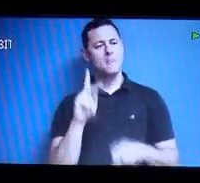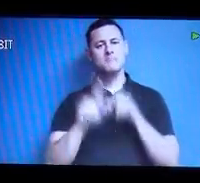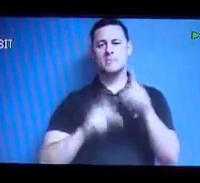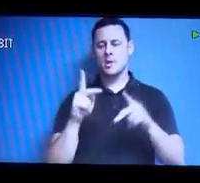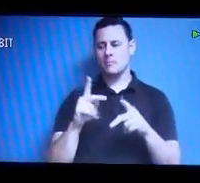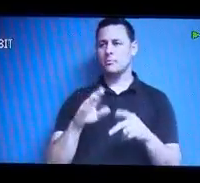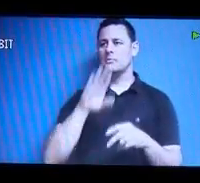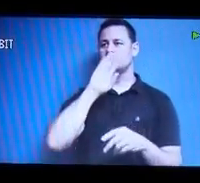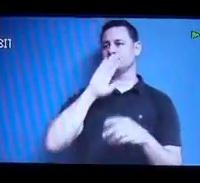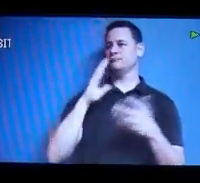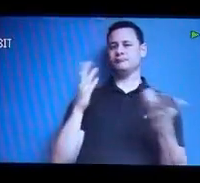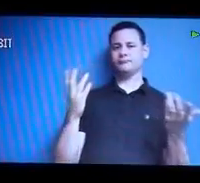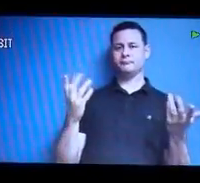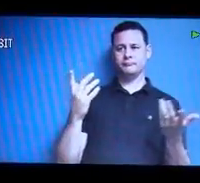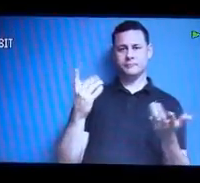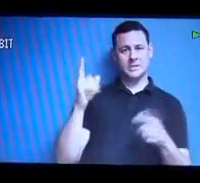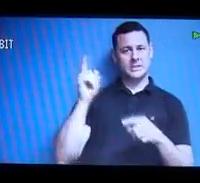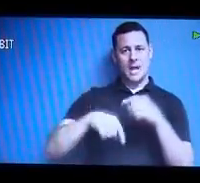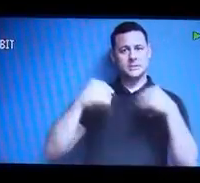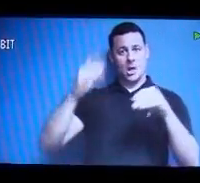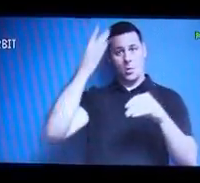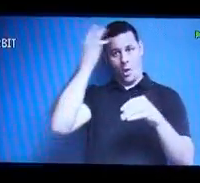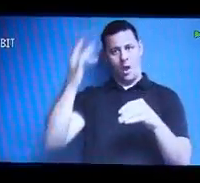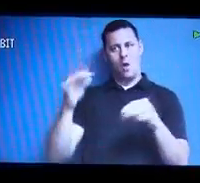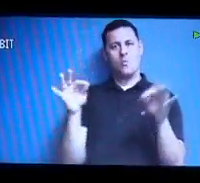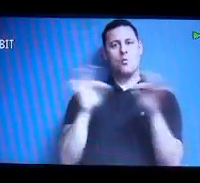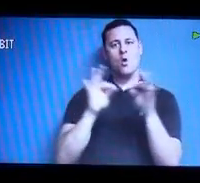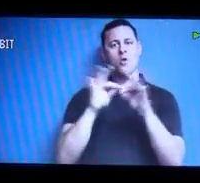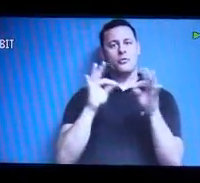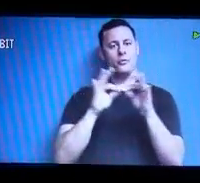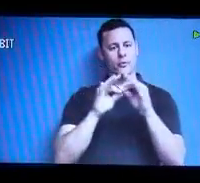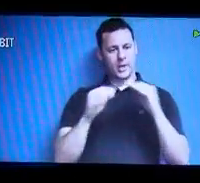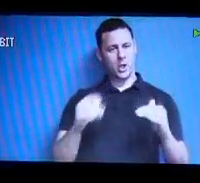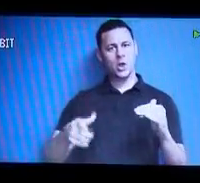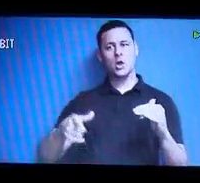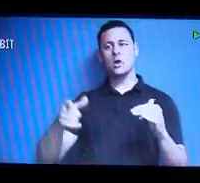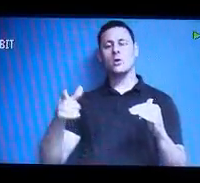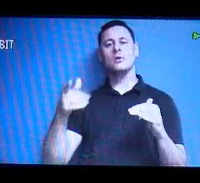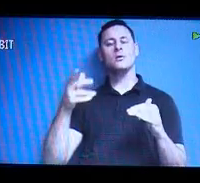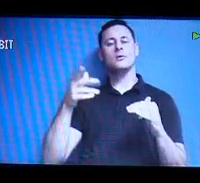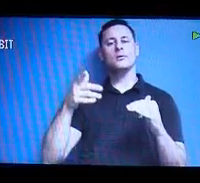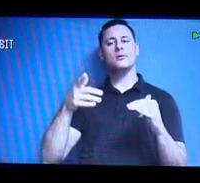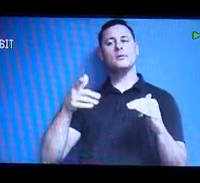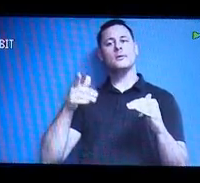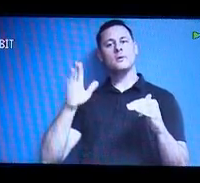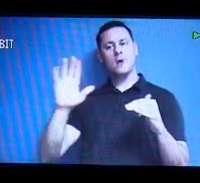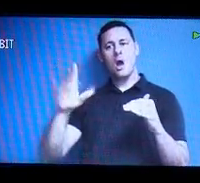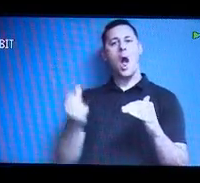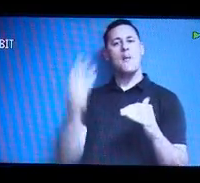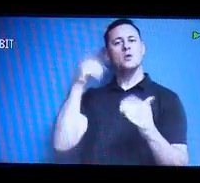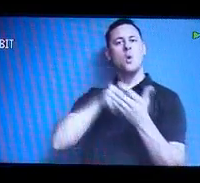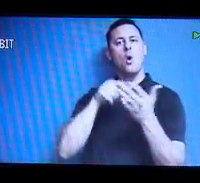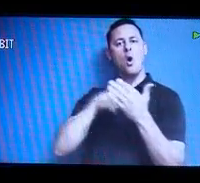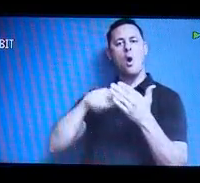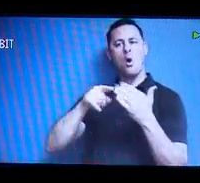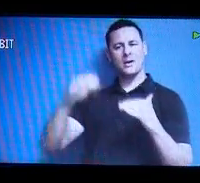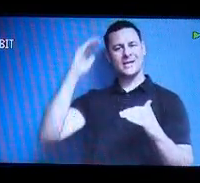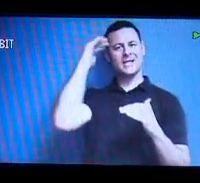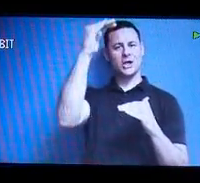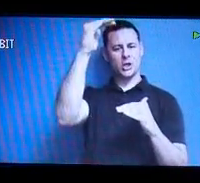the house. Otherwise, they would just sell it when they're in trouble. But they can't sell it because it's not as up to their mortgage. So we have to redesign, and this